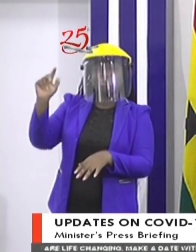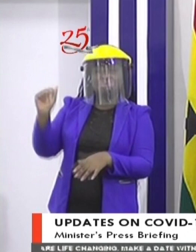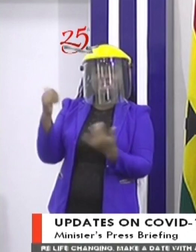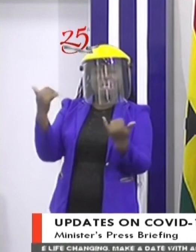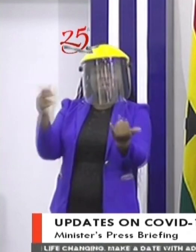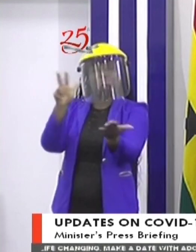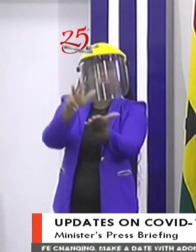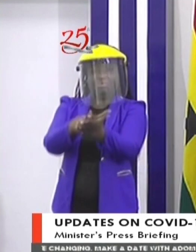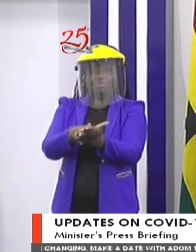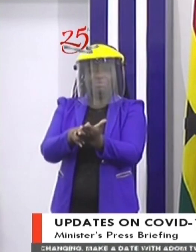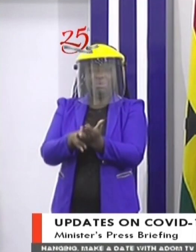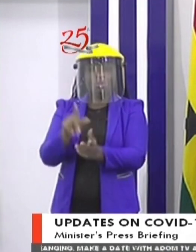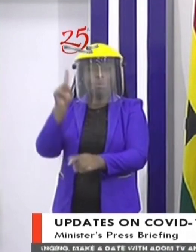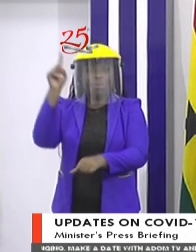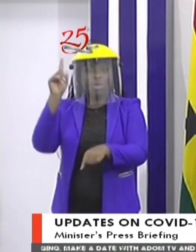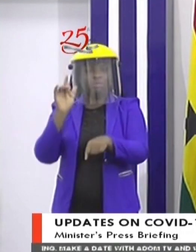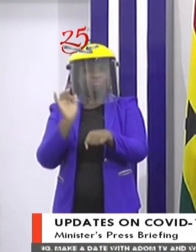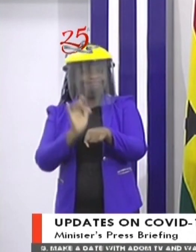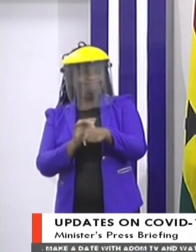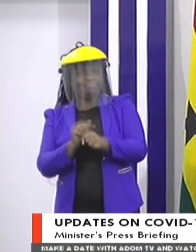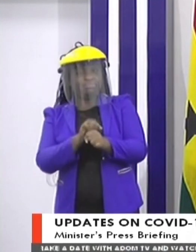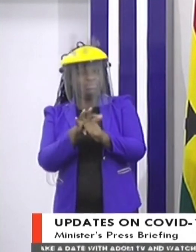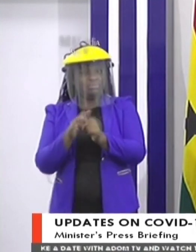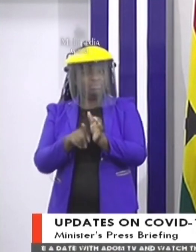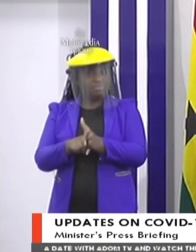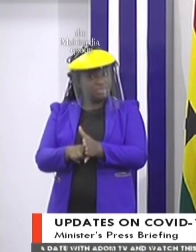a case, but this